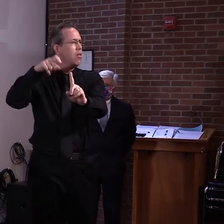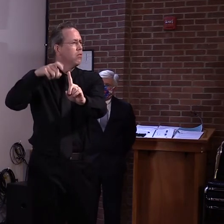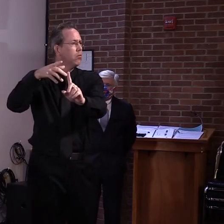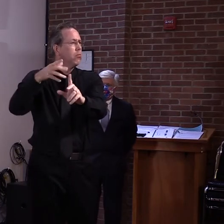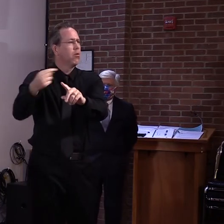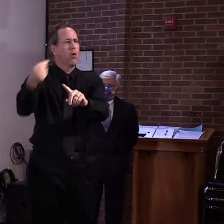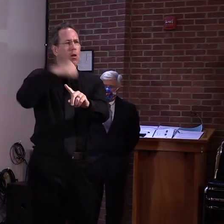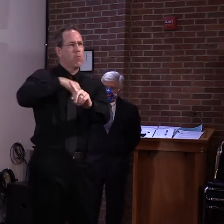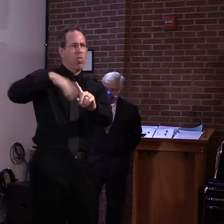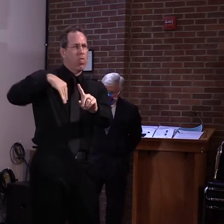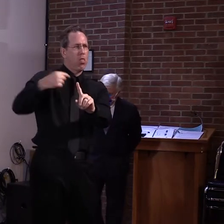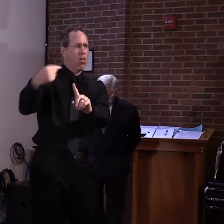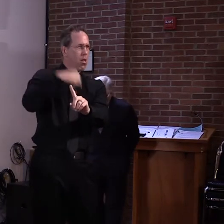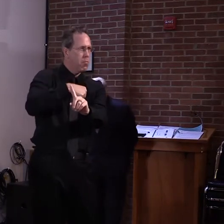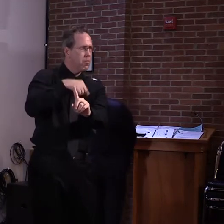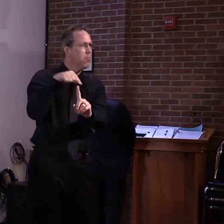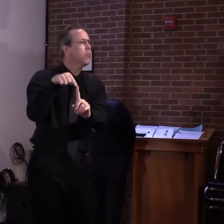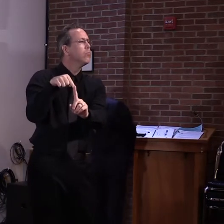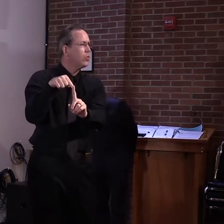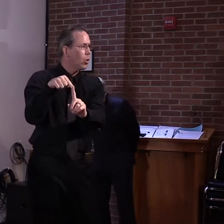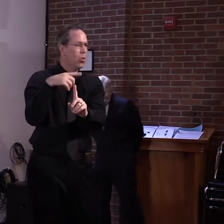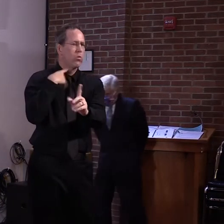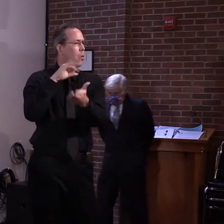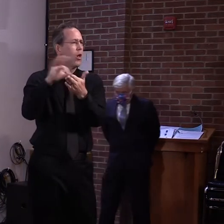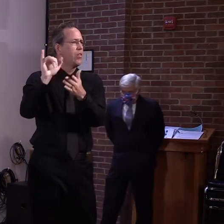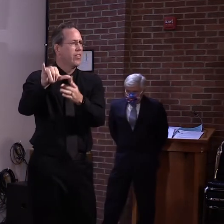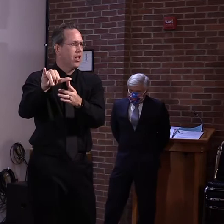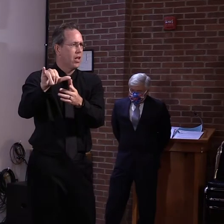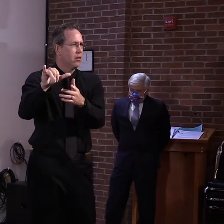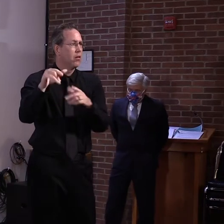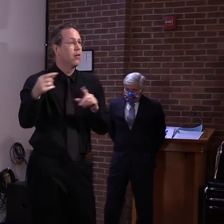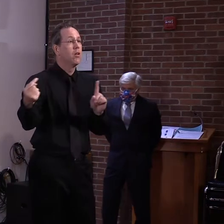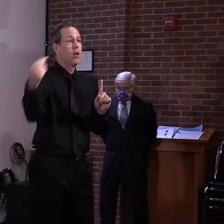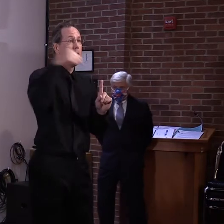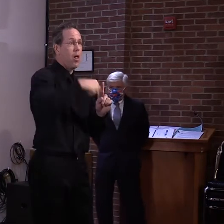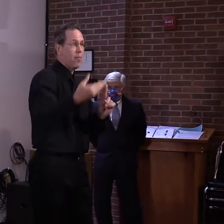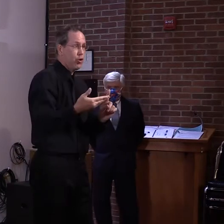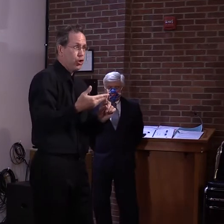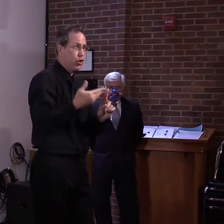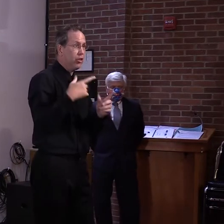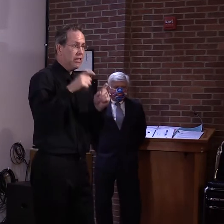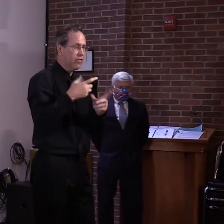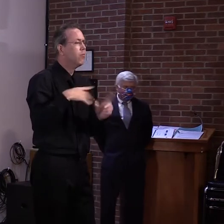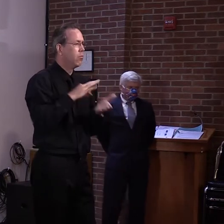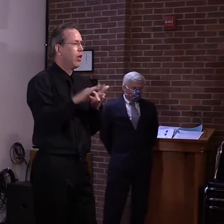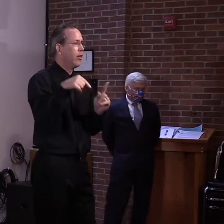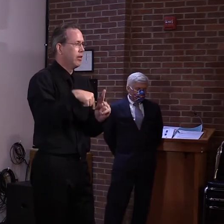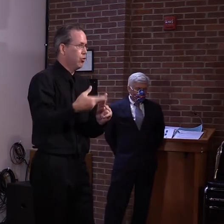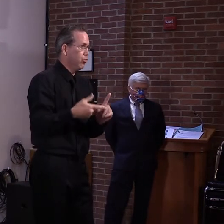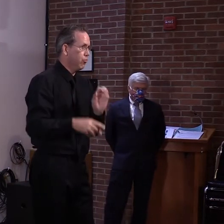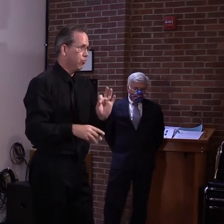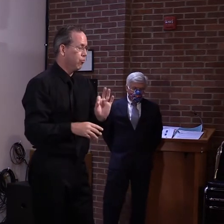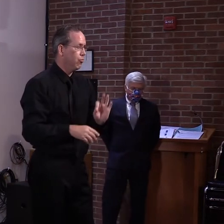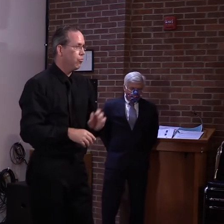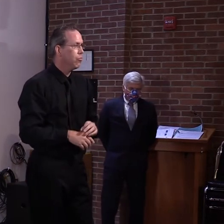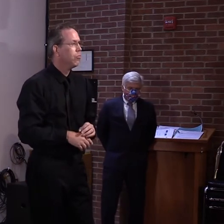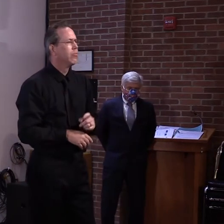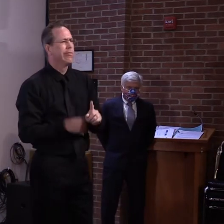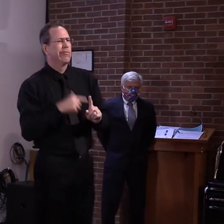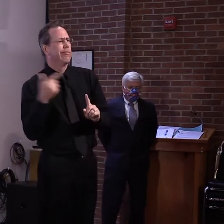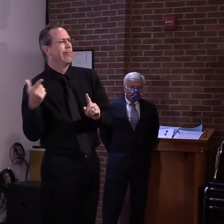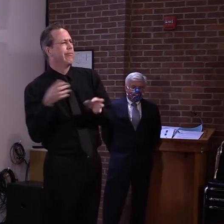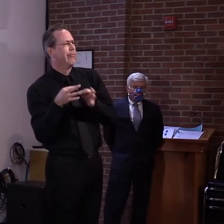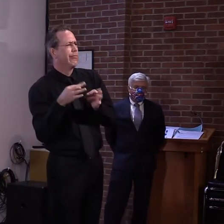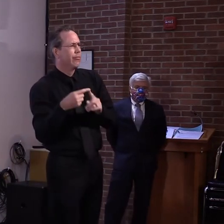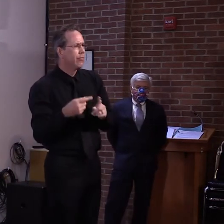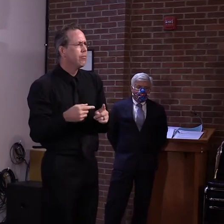you, Commissioner Pichek. I noticed in the slide deck that does the side-by-side modeling of average daily